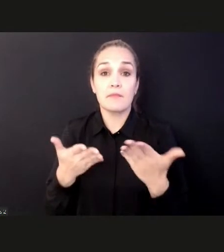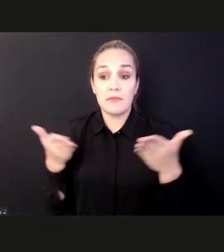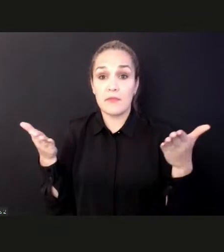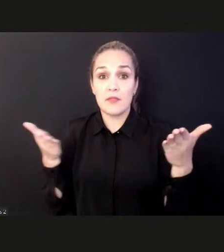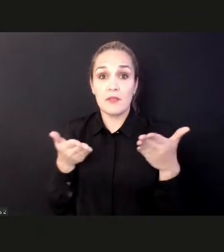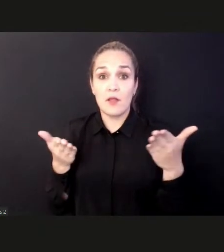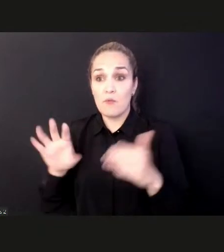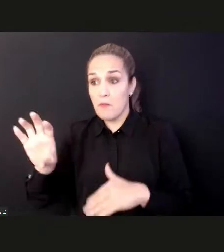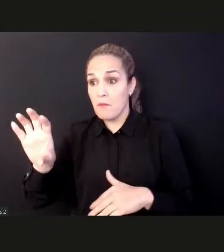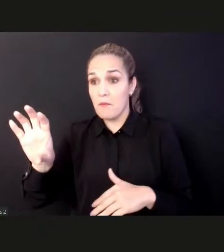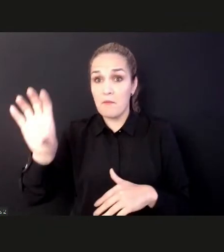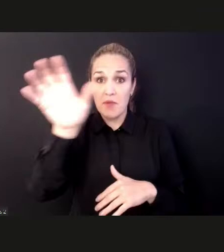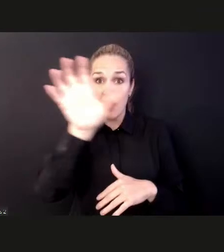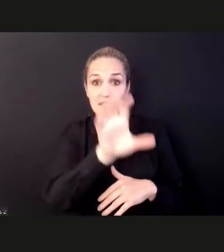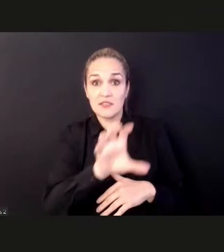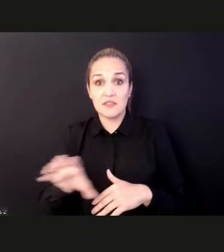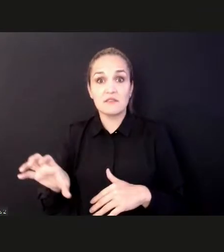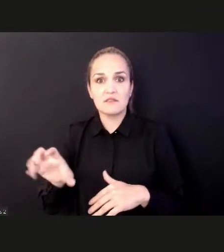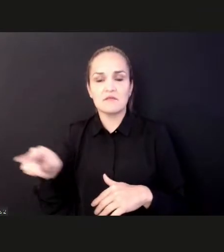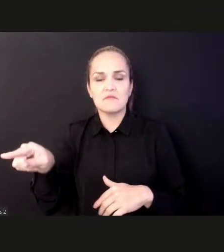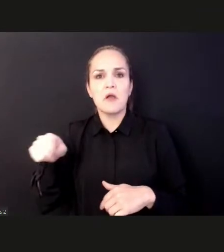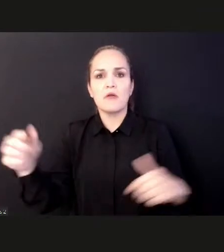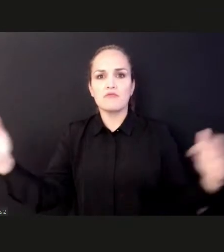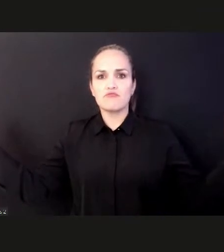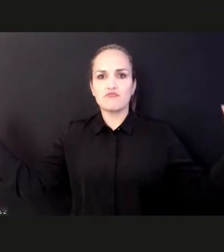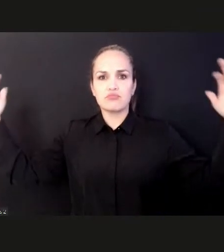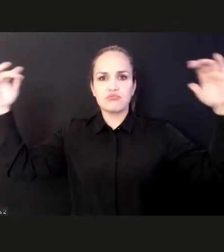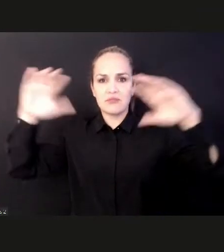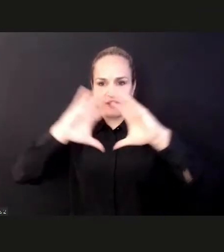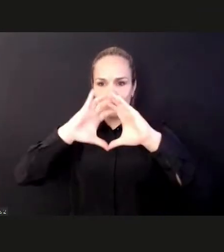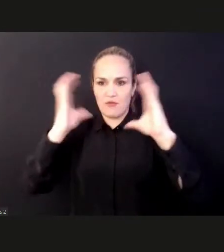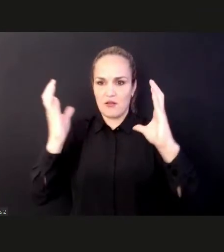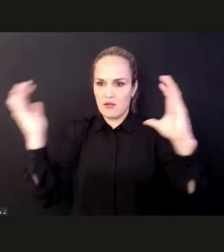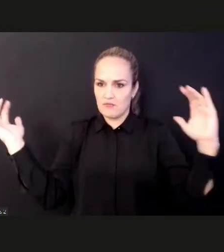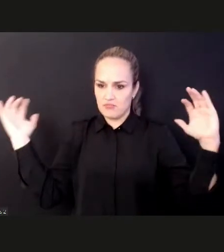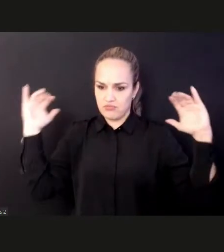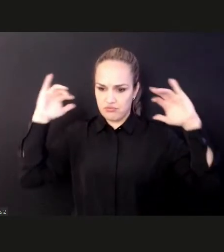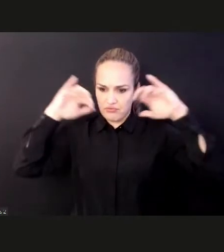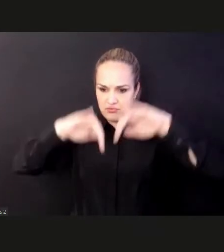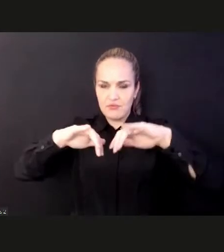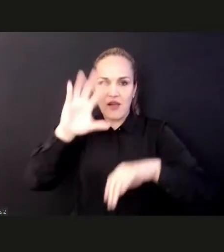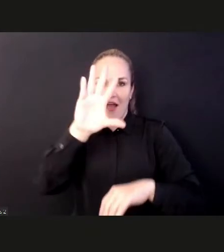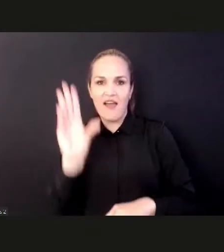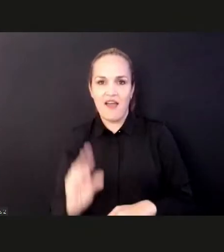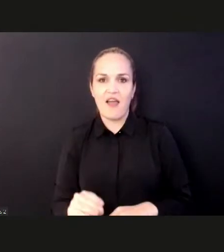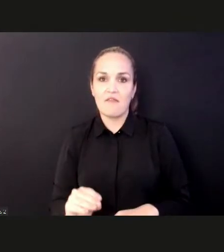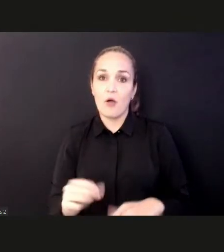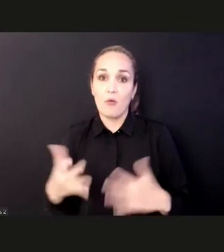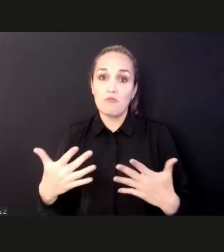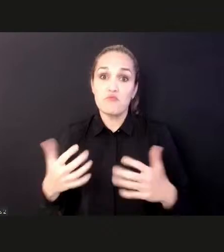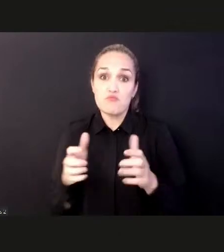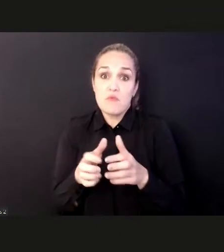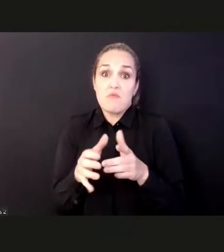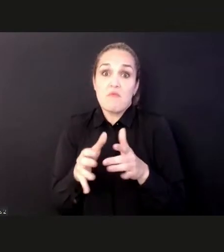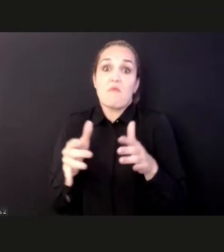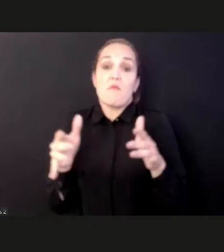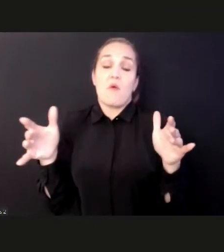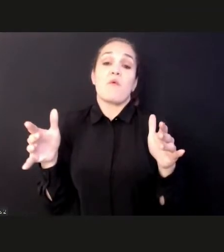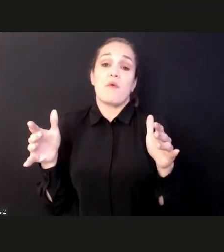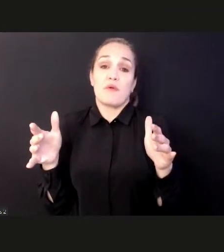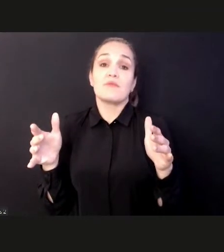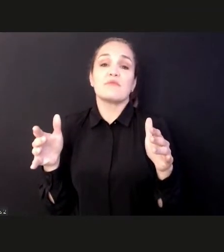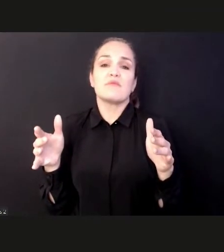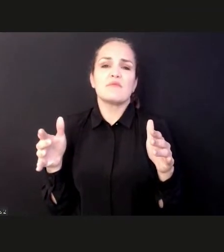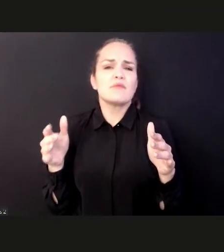brief history then about community-based tourism in Africa and how it has developed, this has been based on the fact that the product of